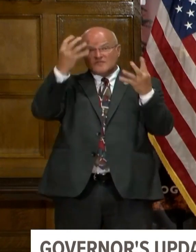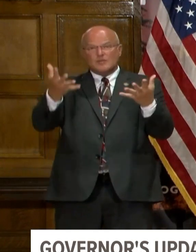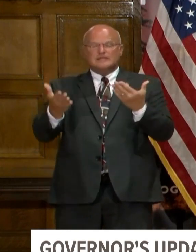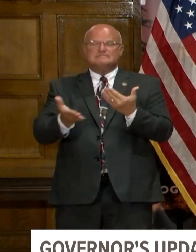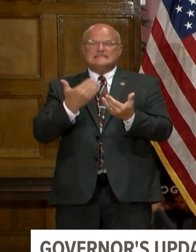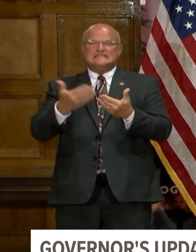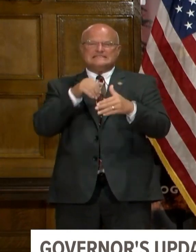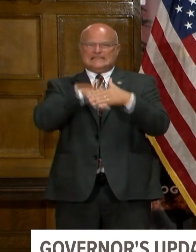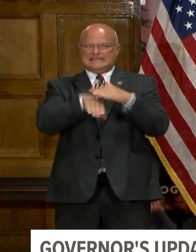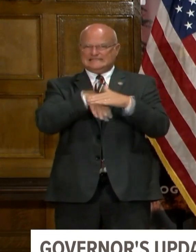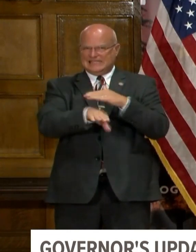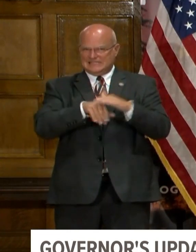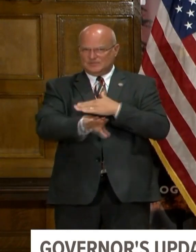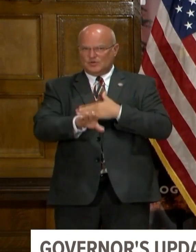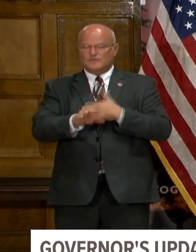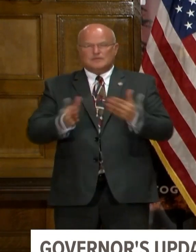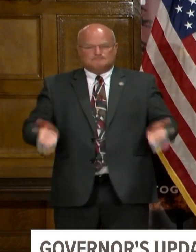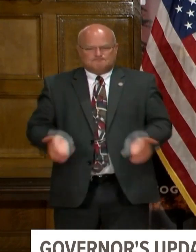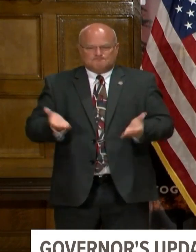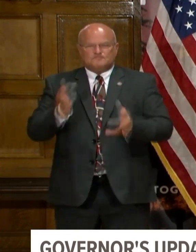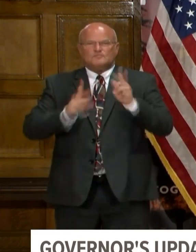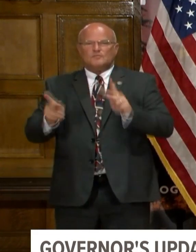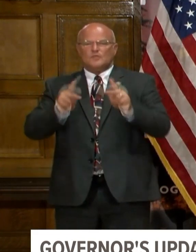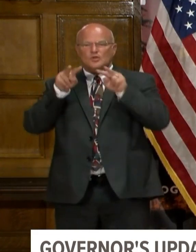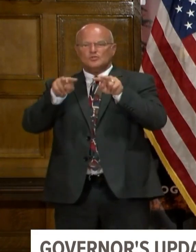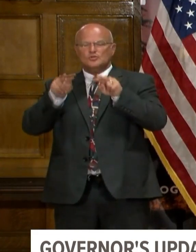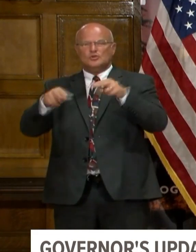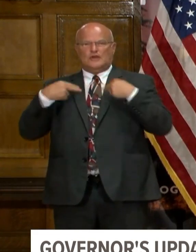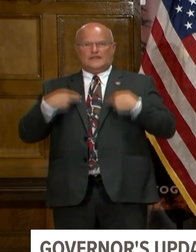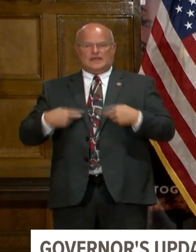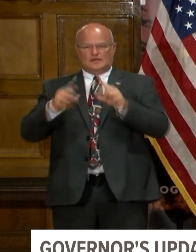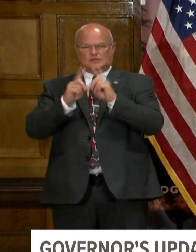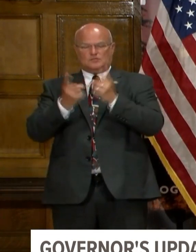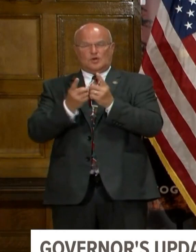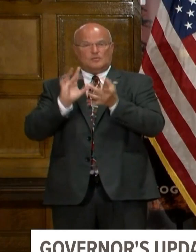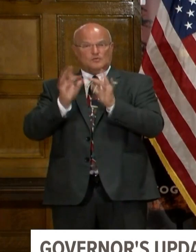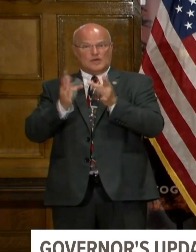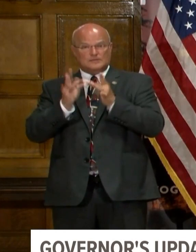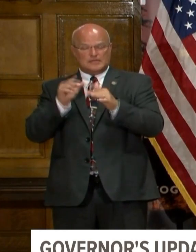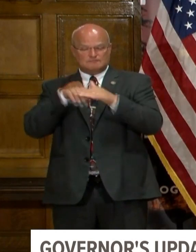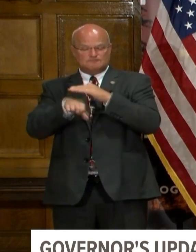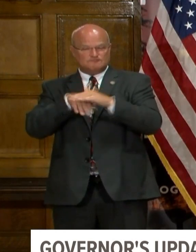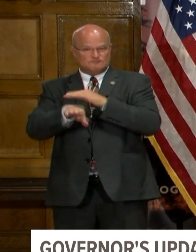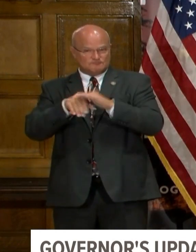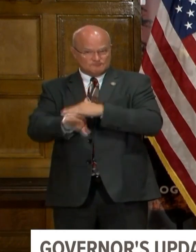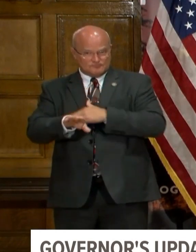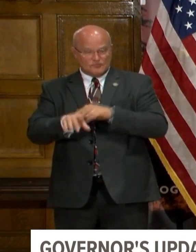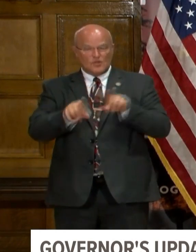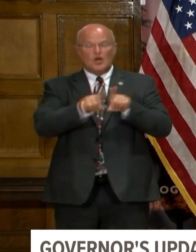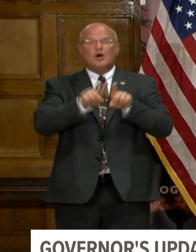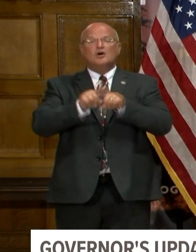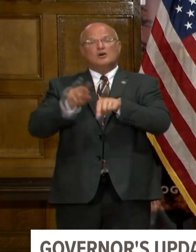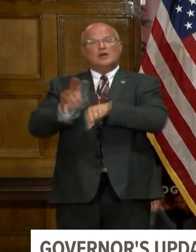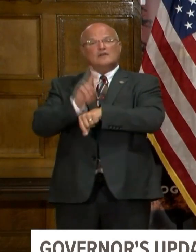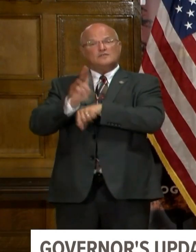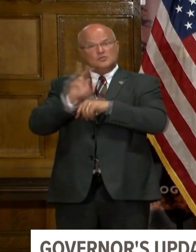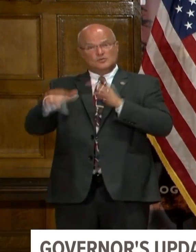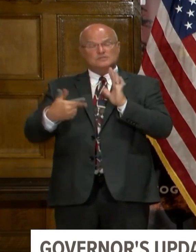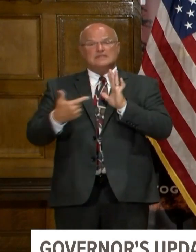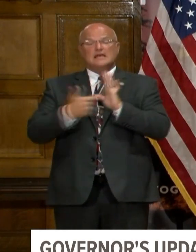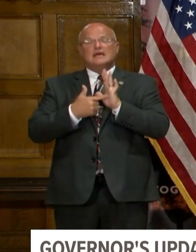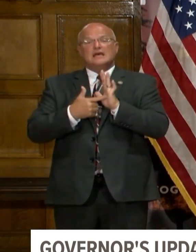easily accessible. We encourage everyone to go there on a regular basis. And then we also have utilized